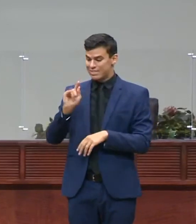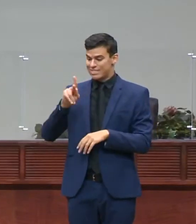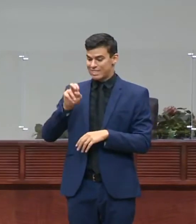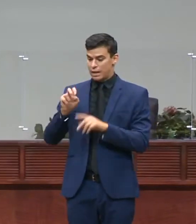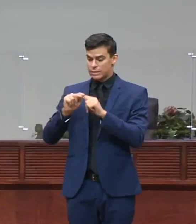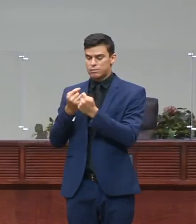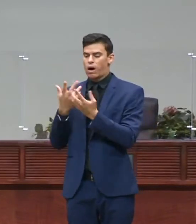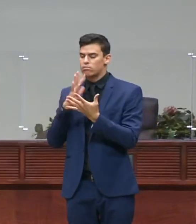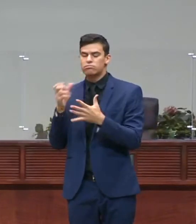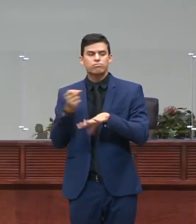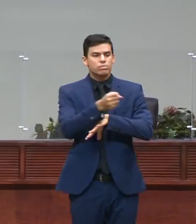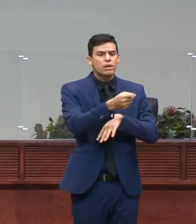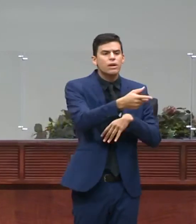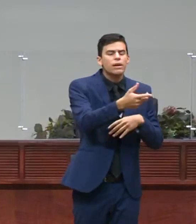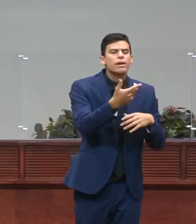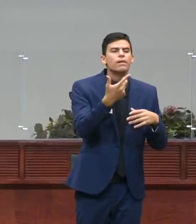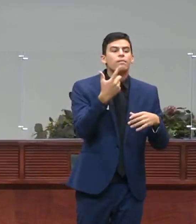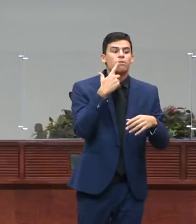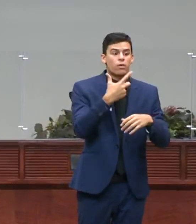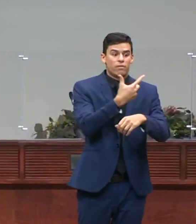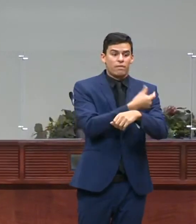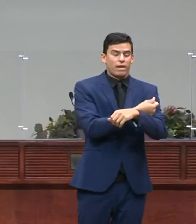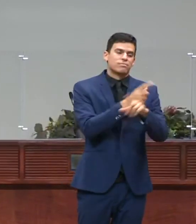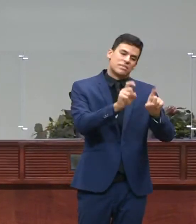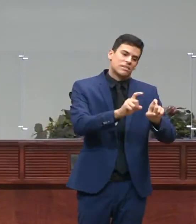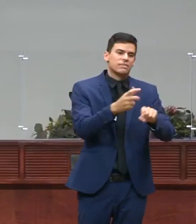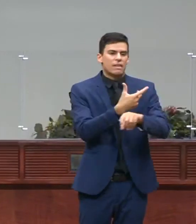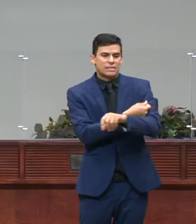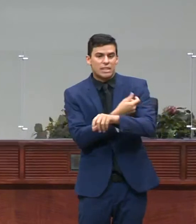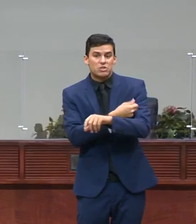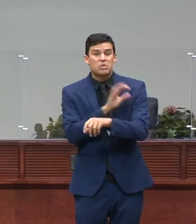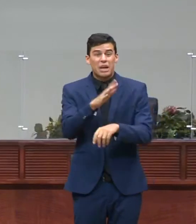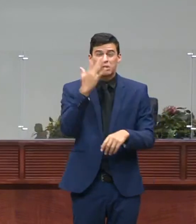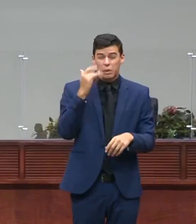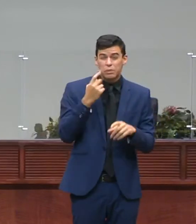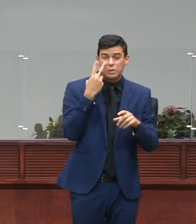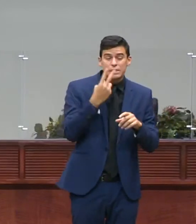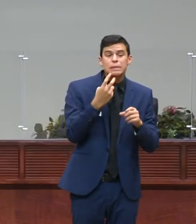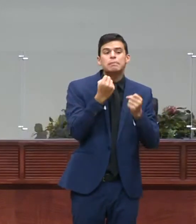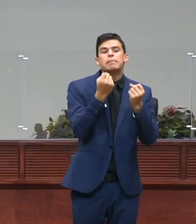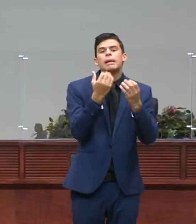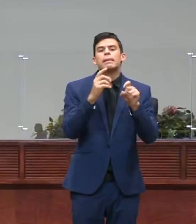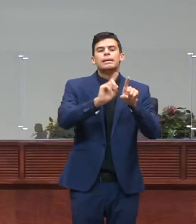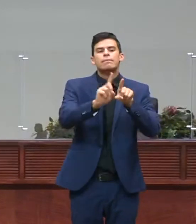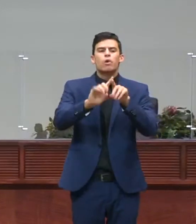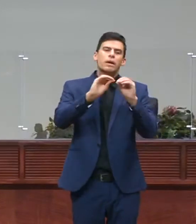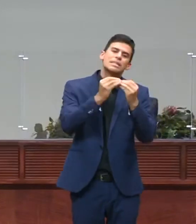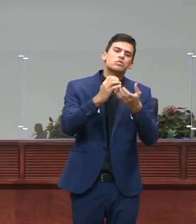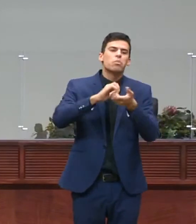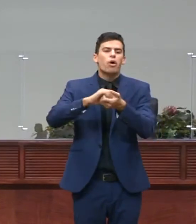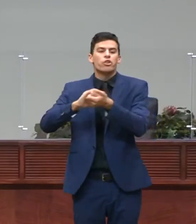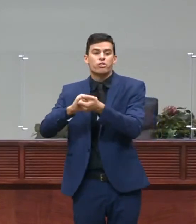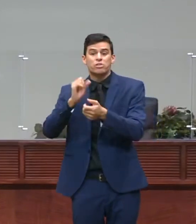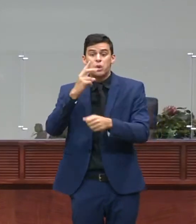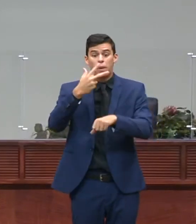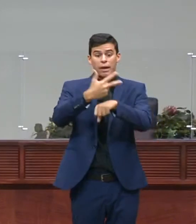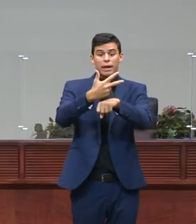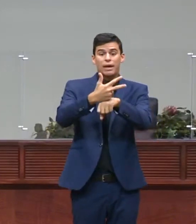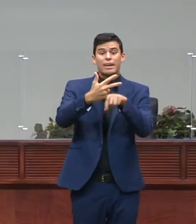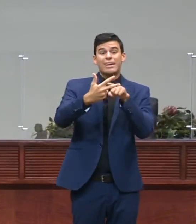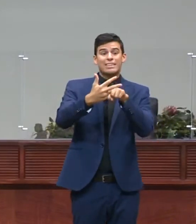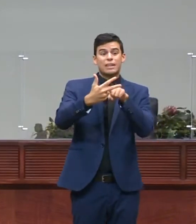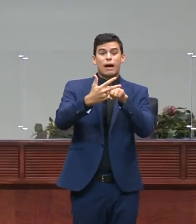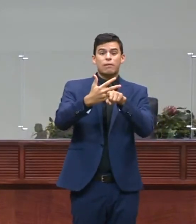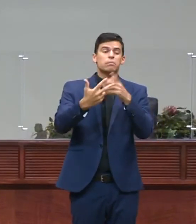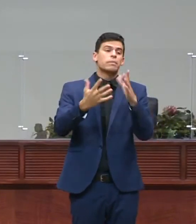want to cancel that. That's why you may see other partners and not necessarily the trailer itself, but we will be there in